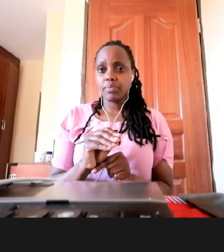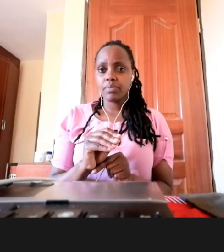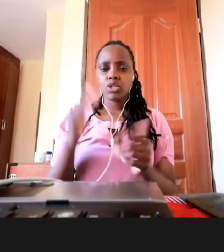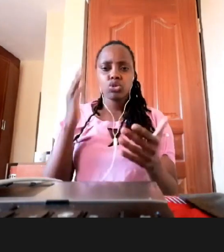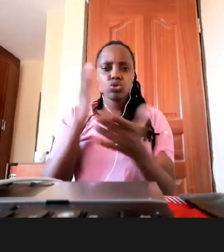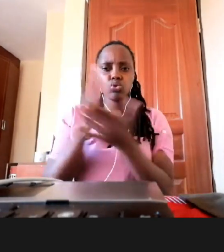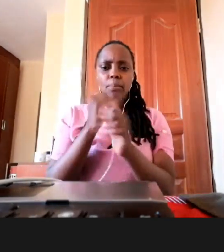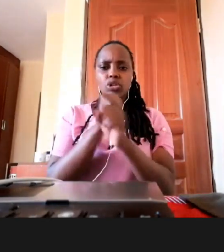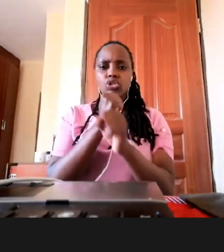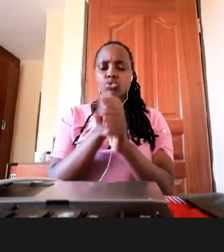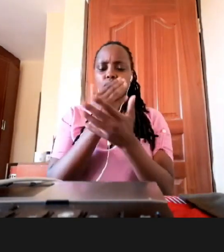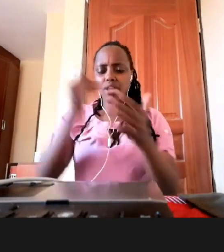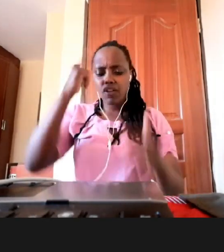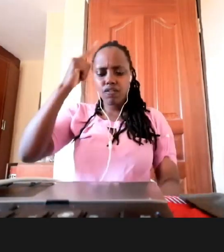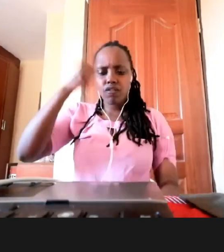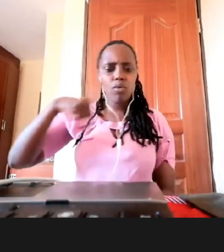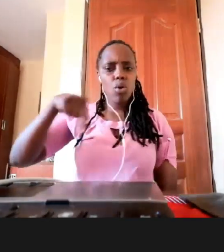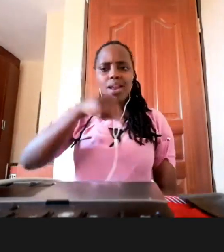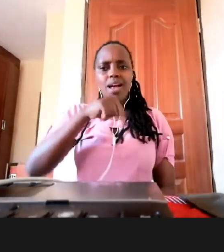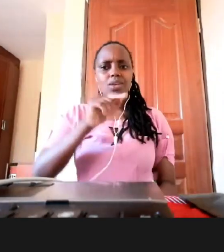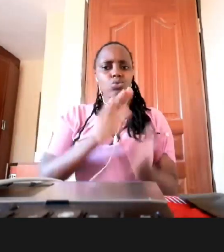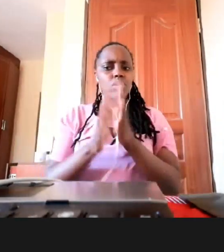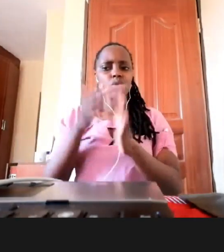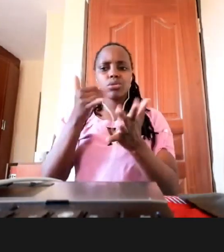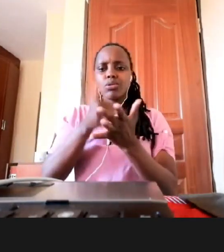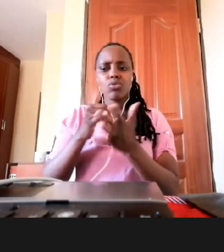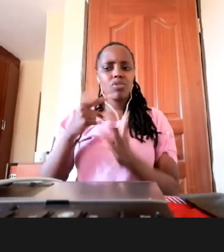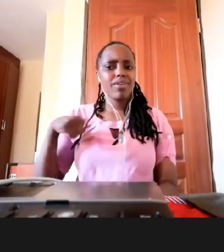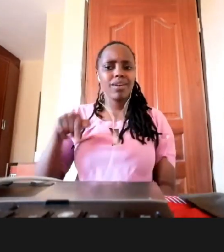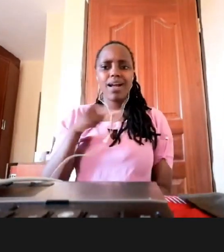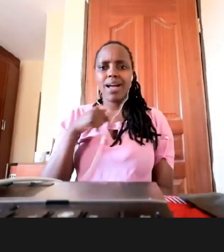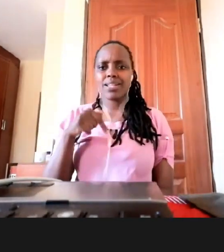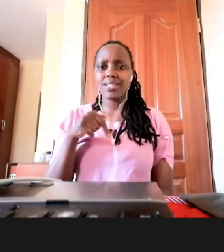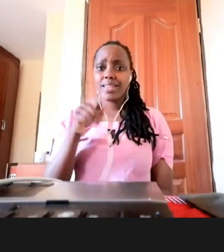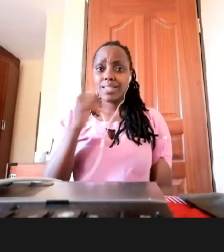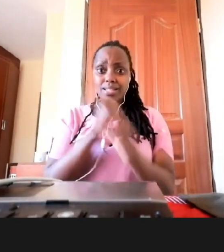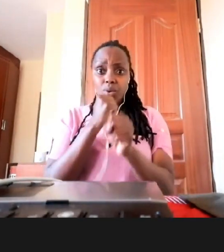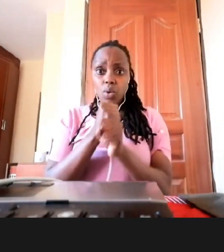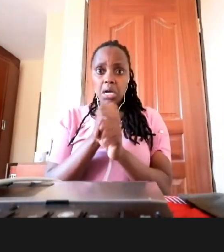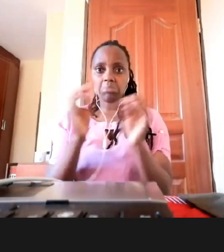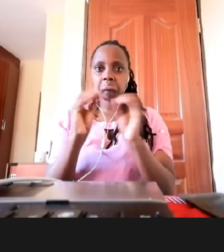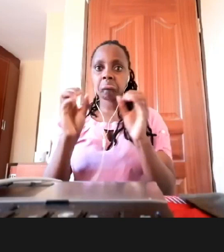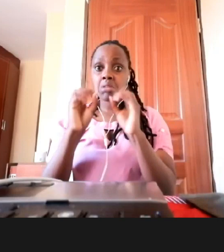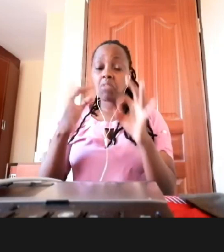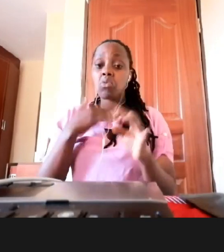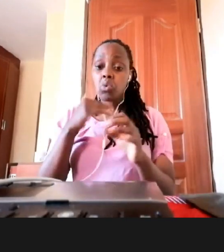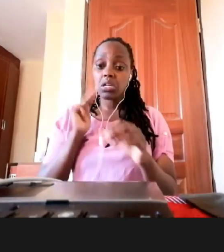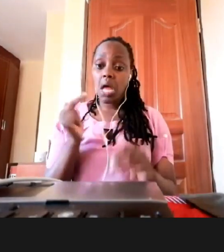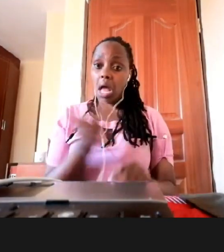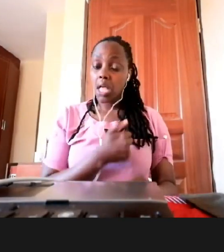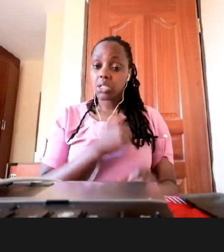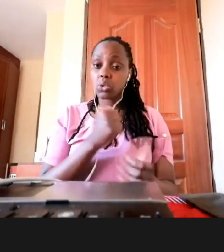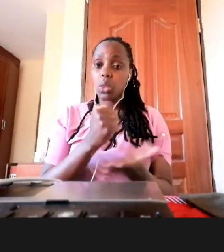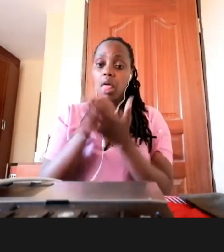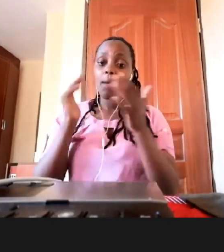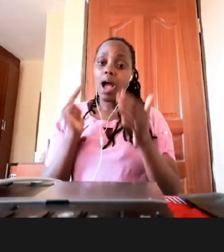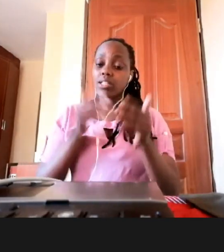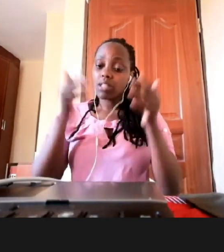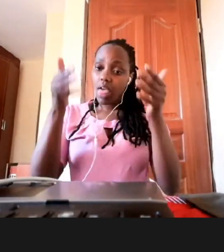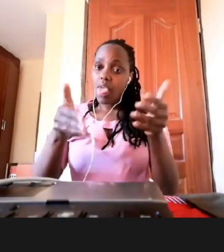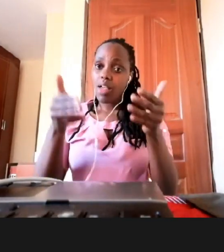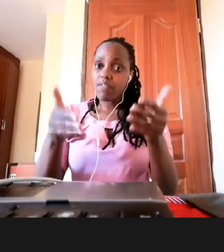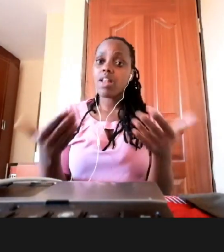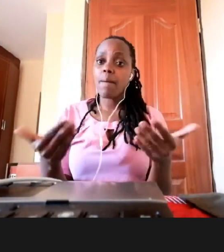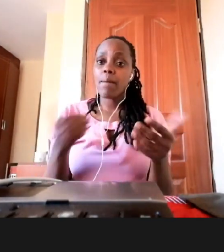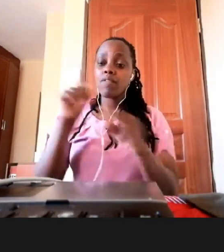doing things for us without us. That is not going to work. If you want us to contribute, we are available. We have